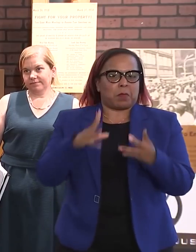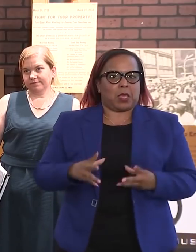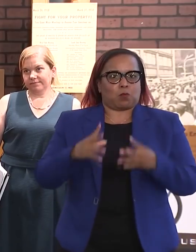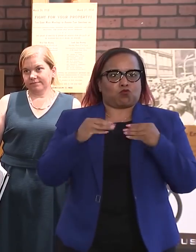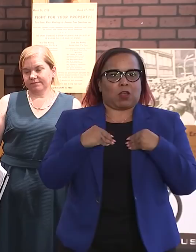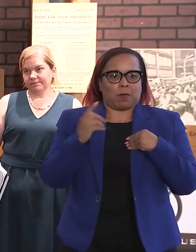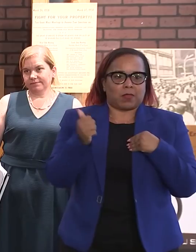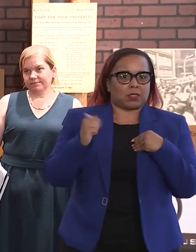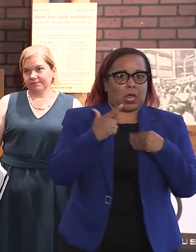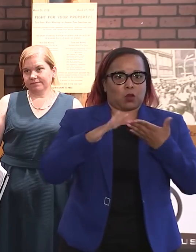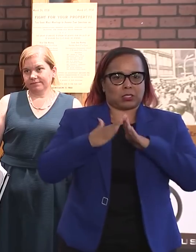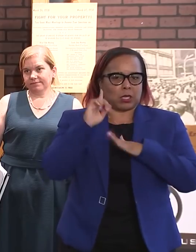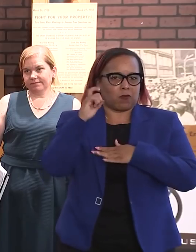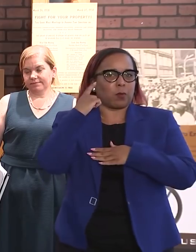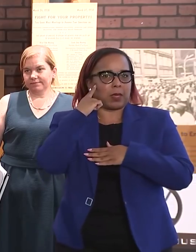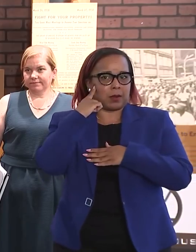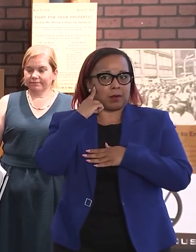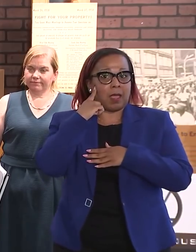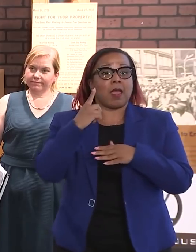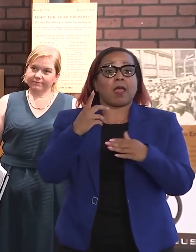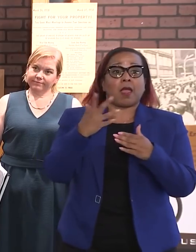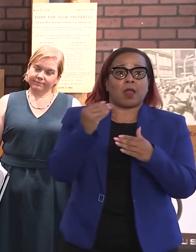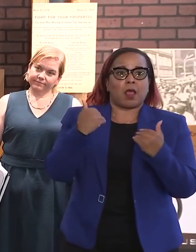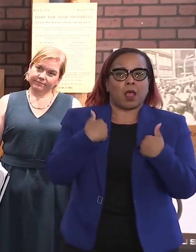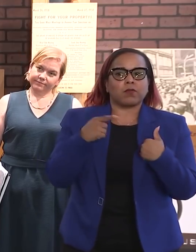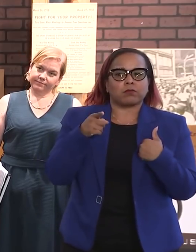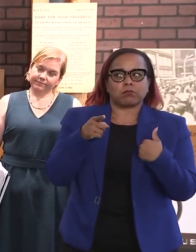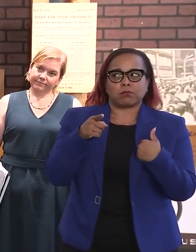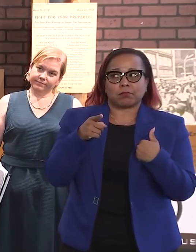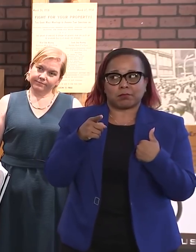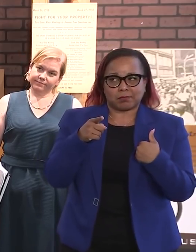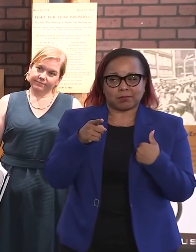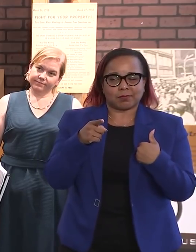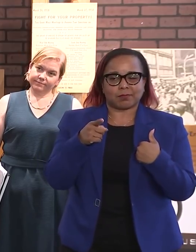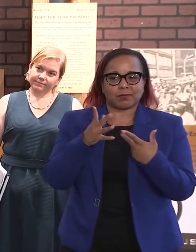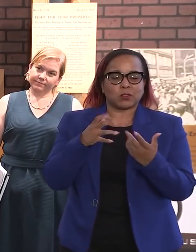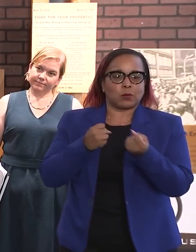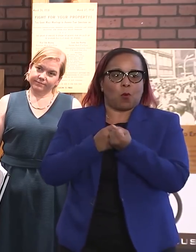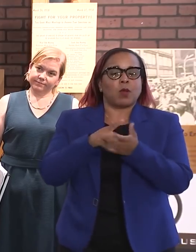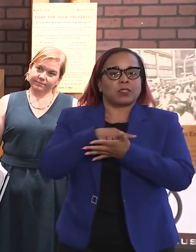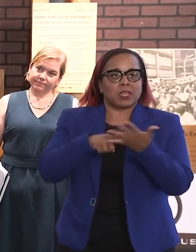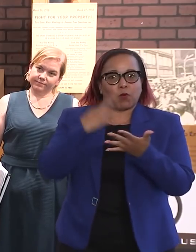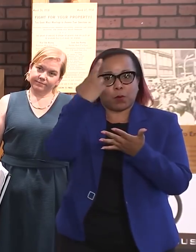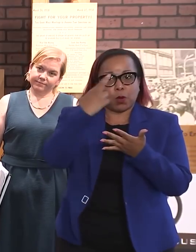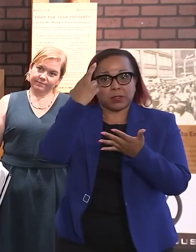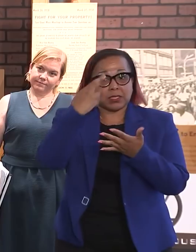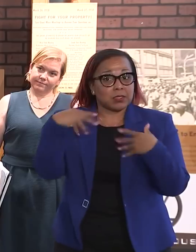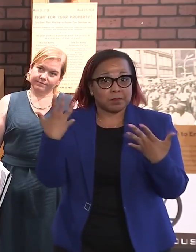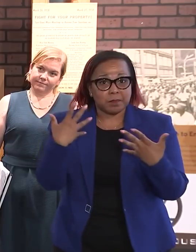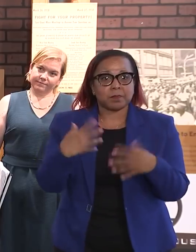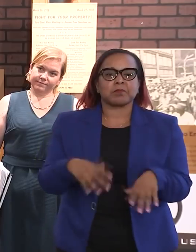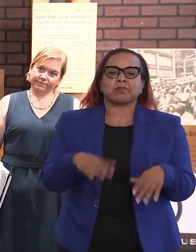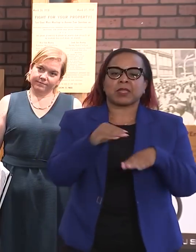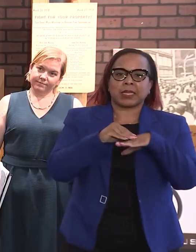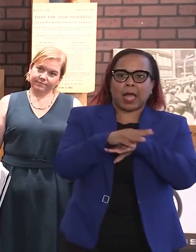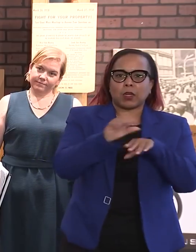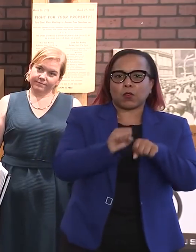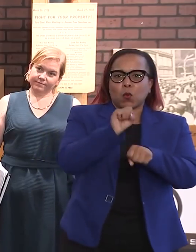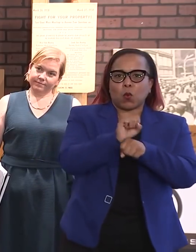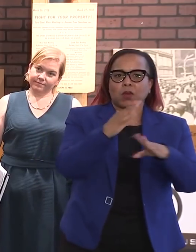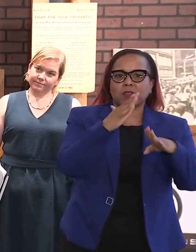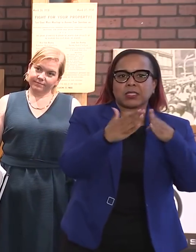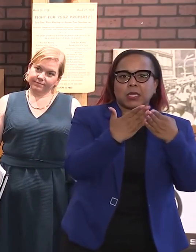by the entire city government and serve several purposes, including but not limited to guiding the work of